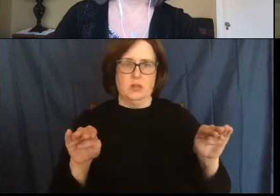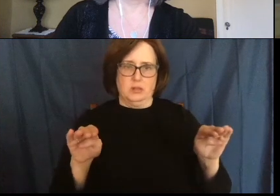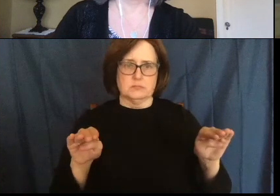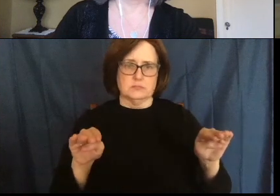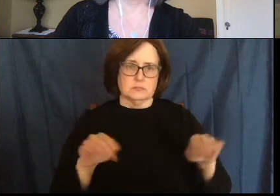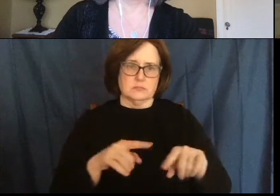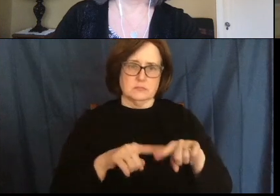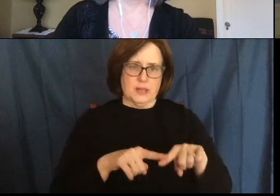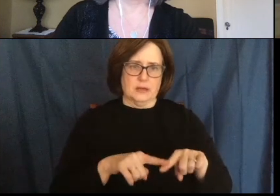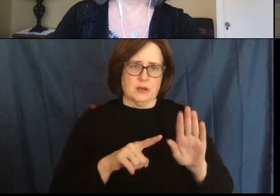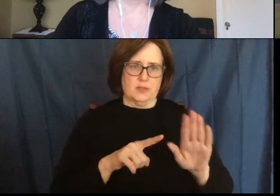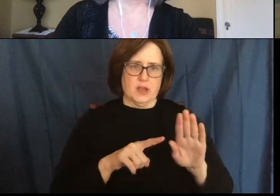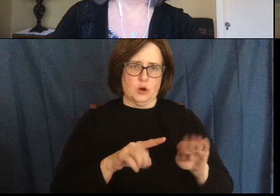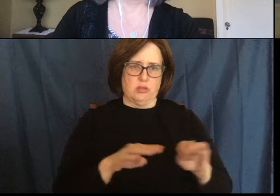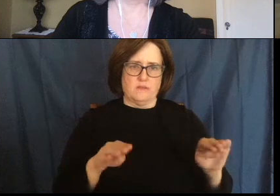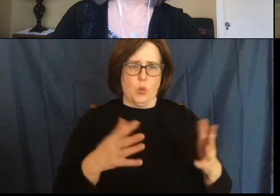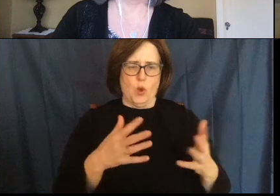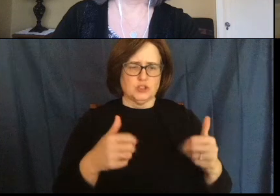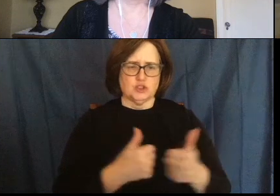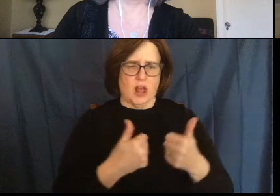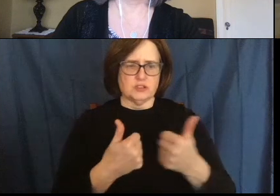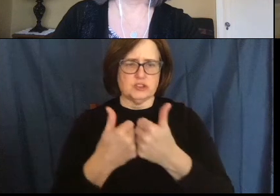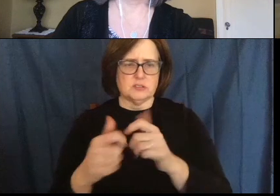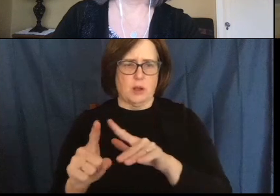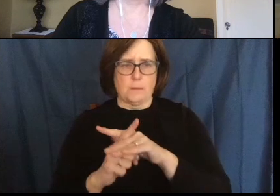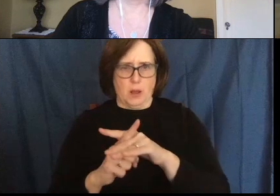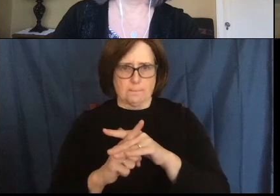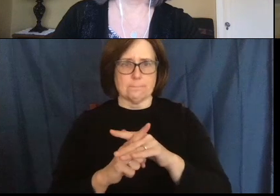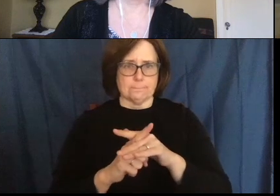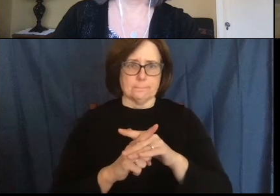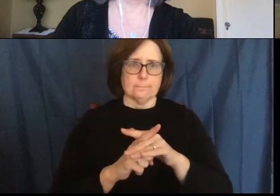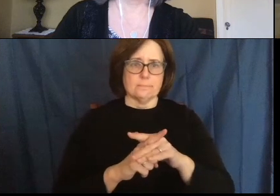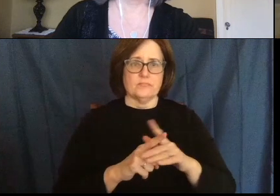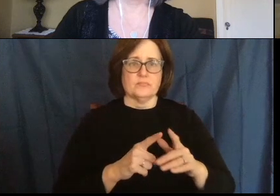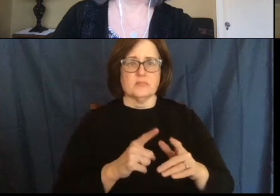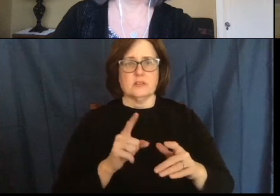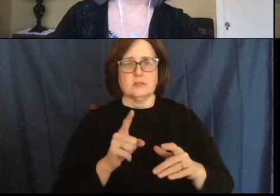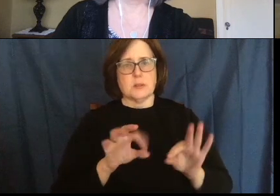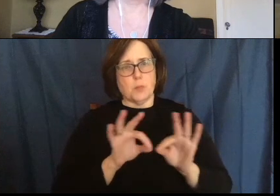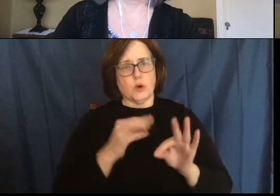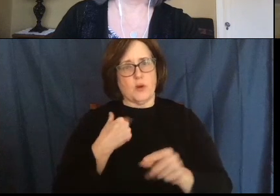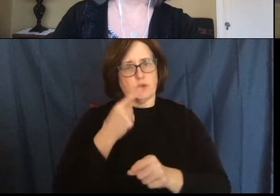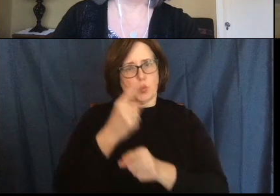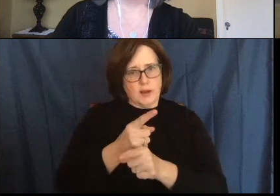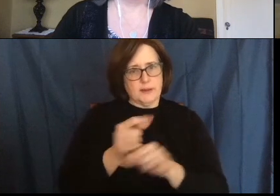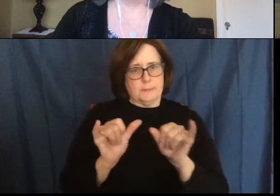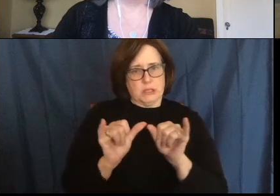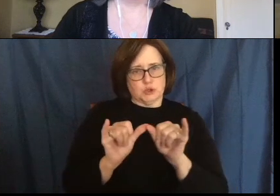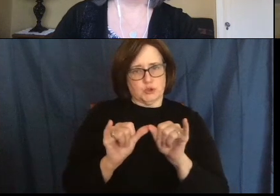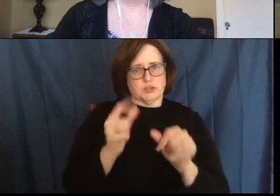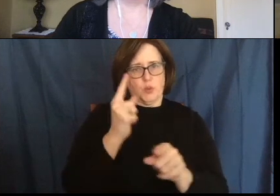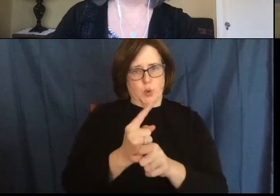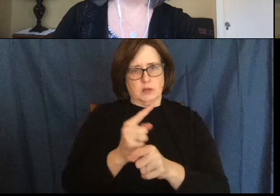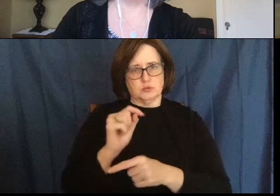challenges that cause them, having appropriate tools, measures, and using tools like the ICF